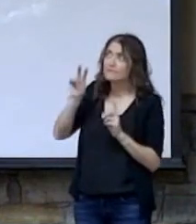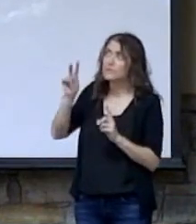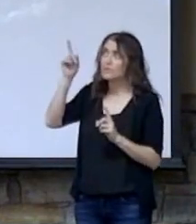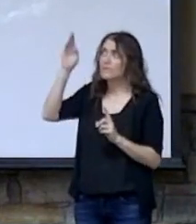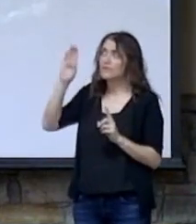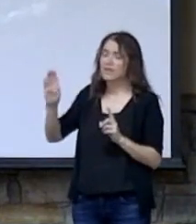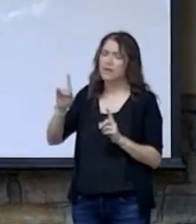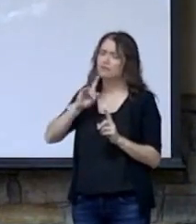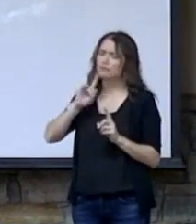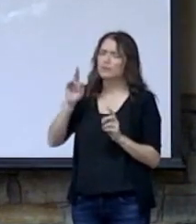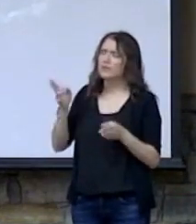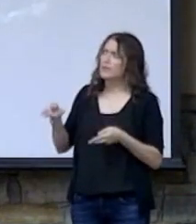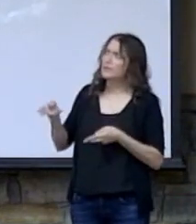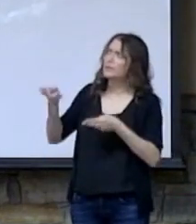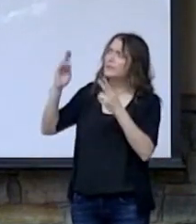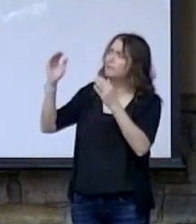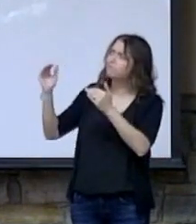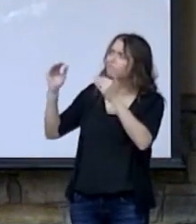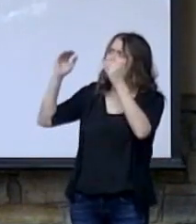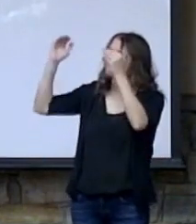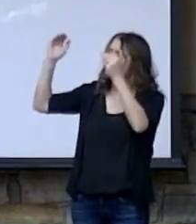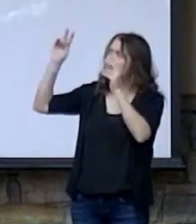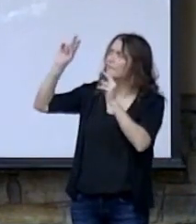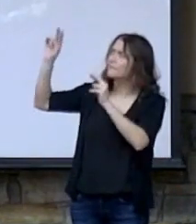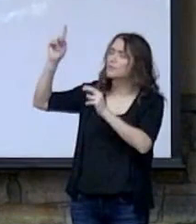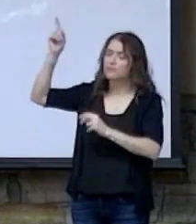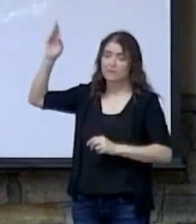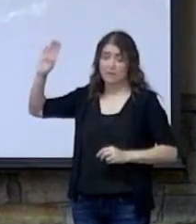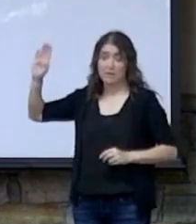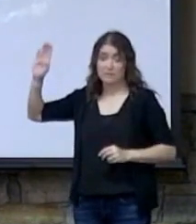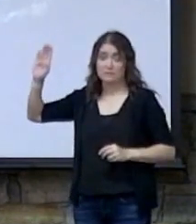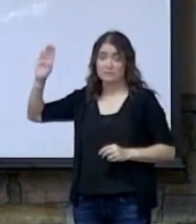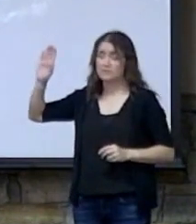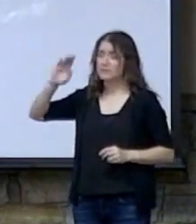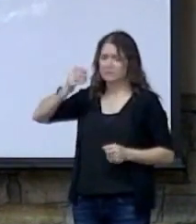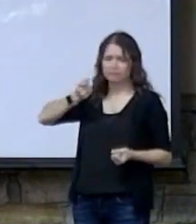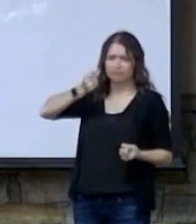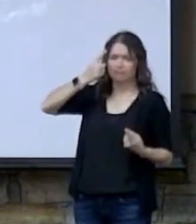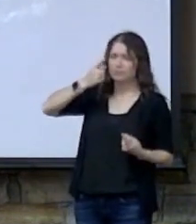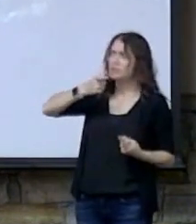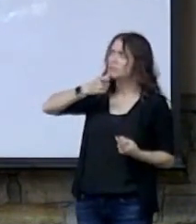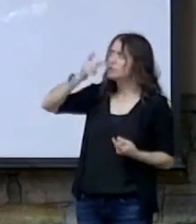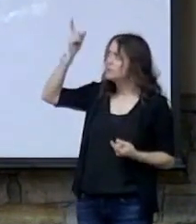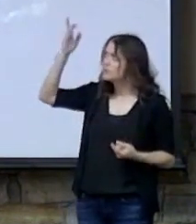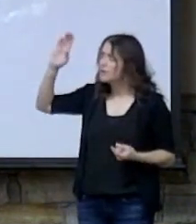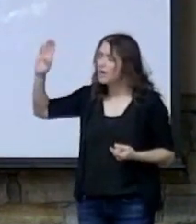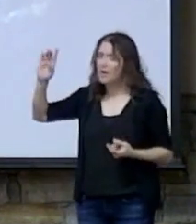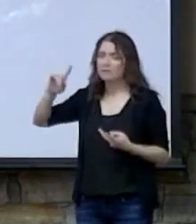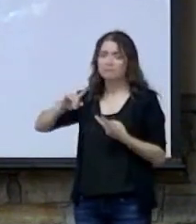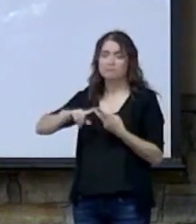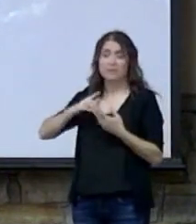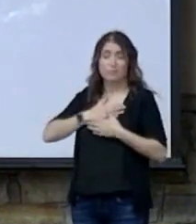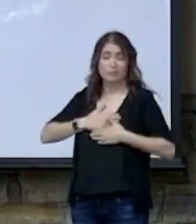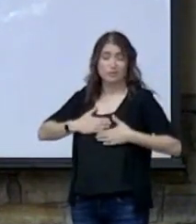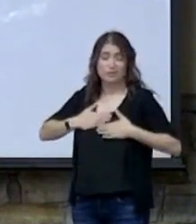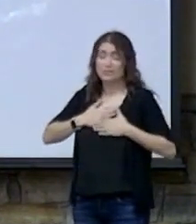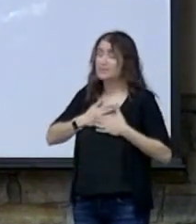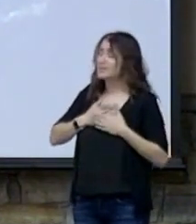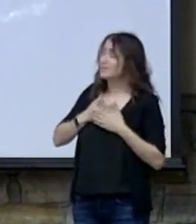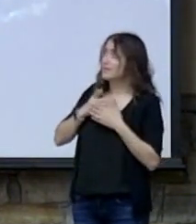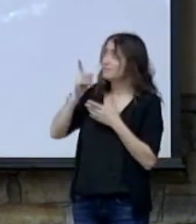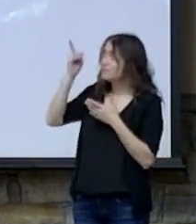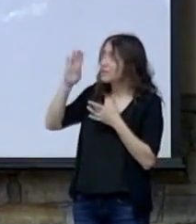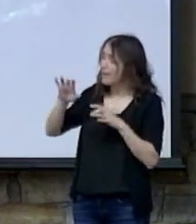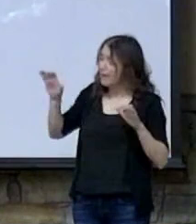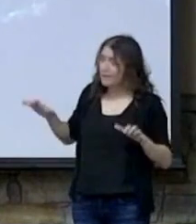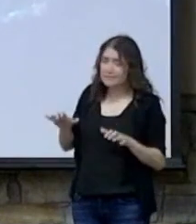incredibly high view of God, didn't he? He knew who God was. He appreciated what God had done for